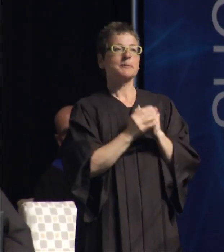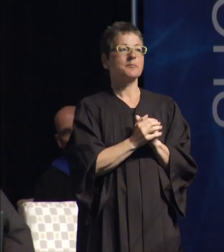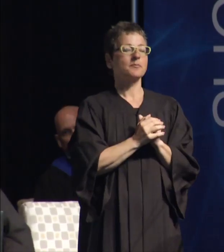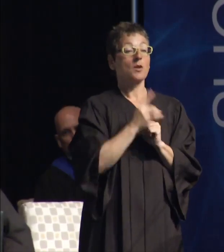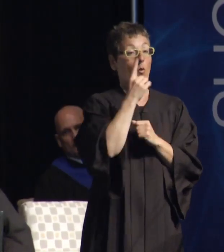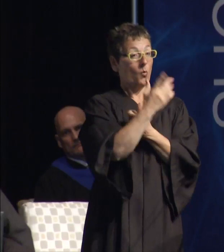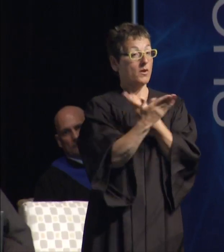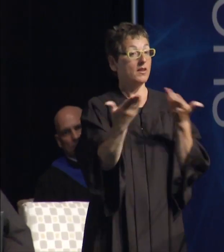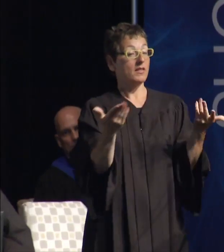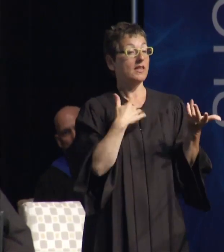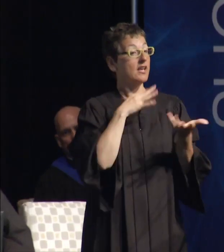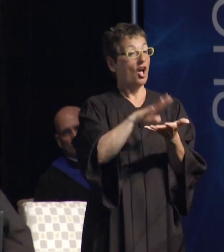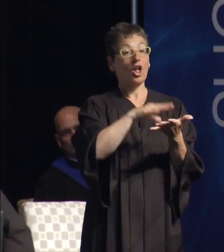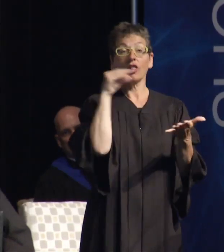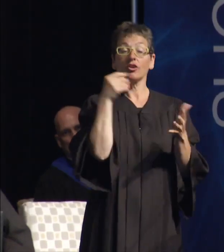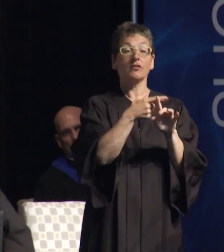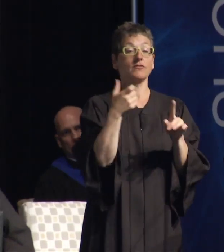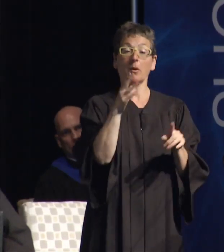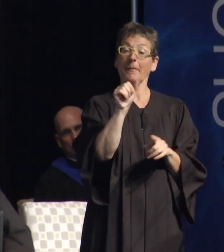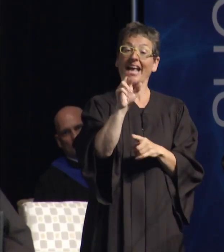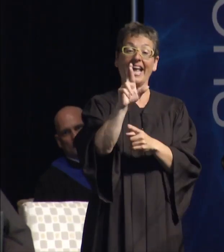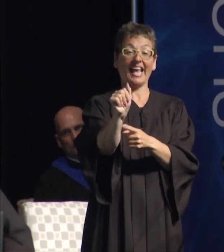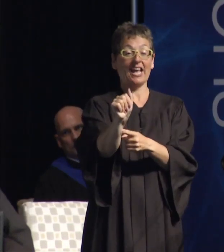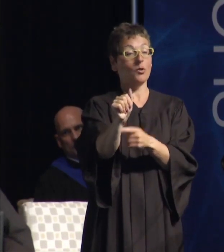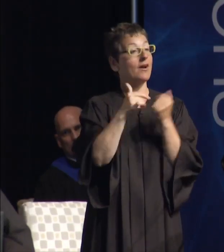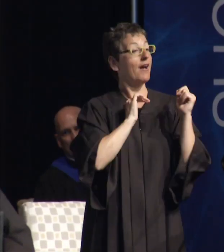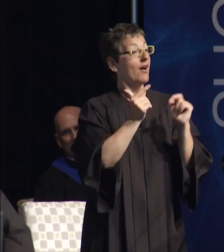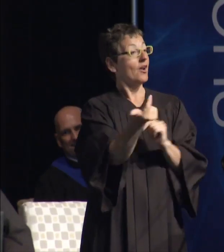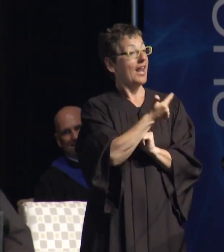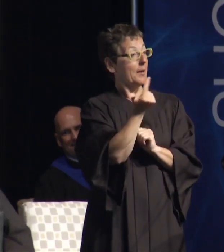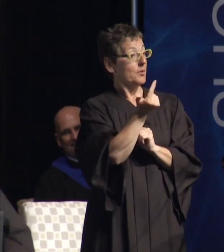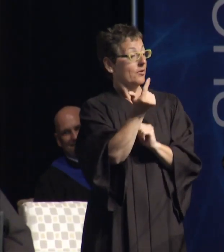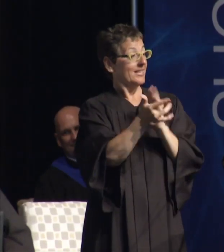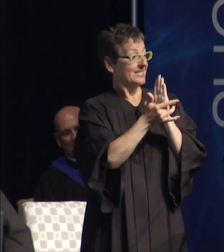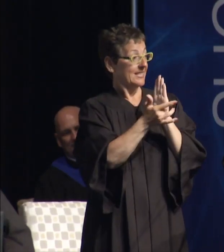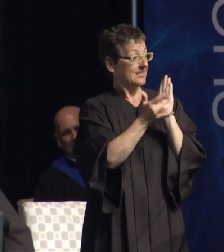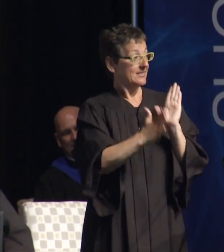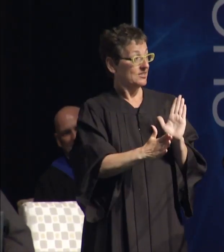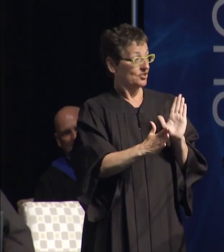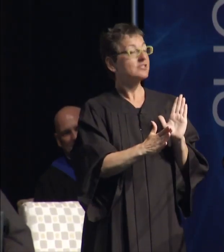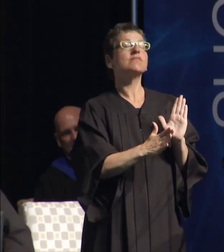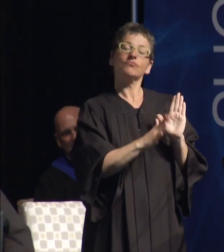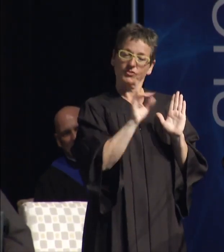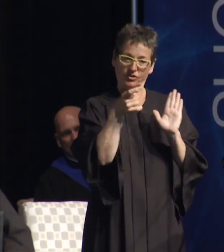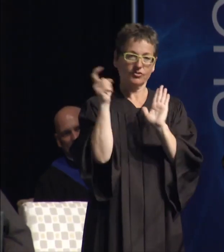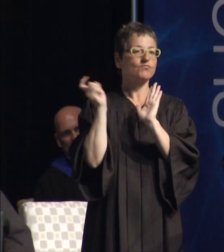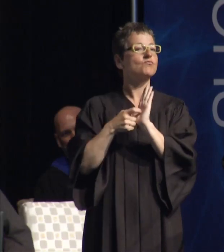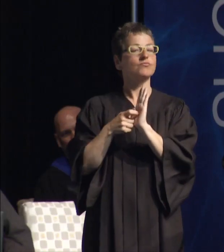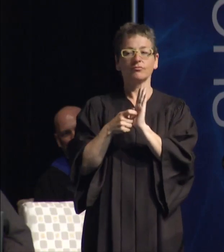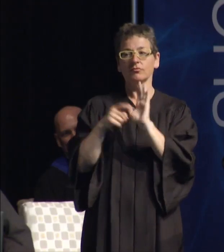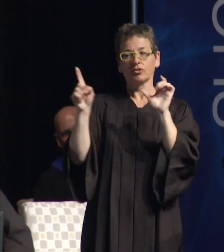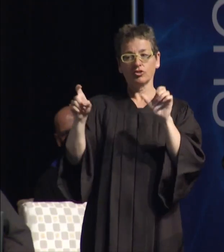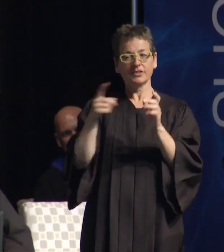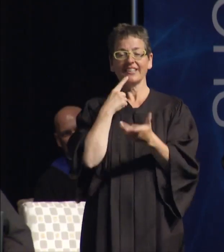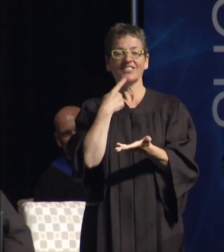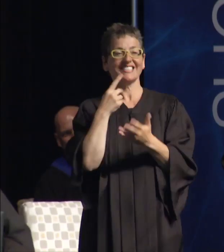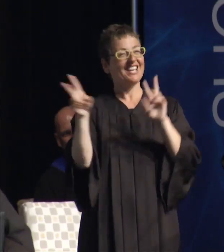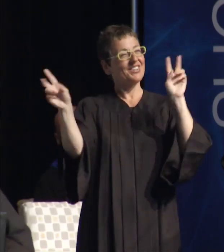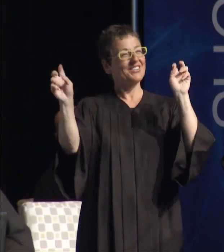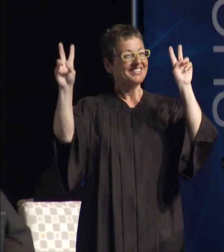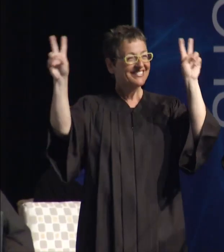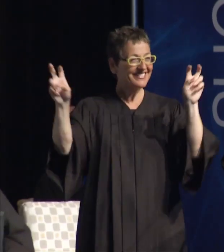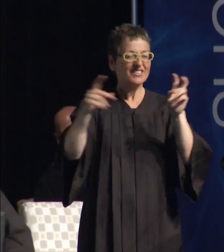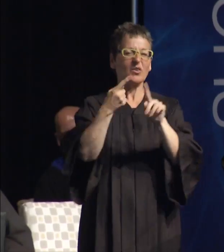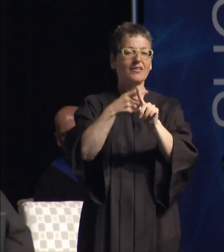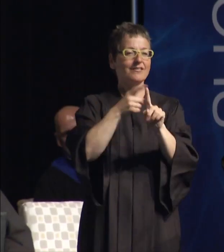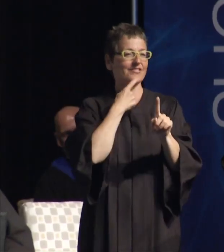One thing I learned from Kara, our library technician, was to give credit where credit is due, or cite your sources.